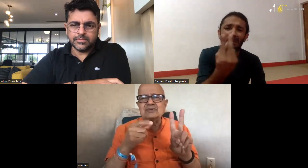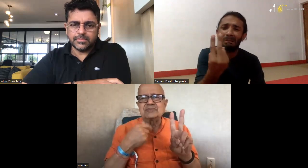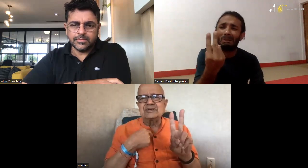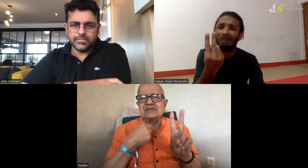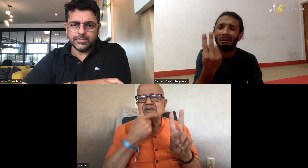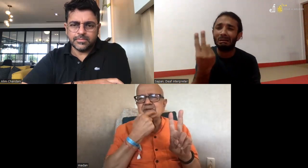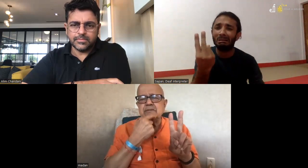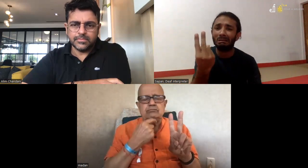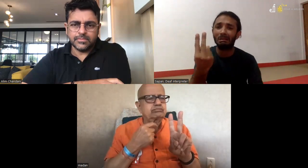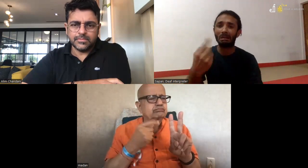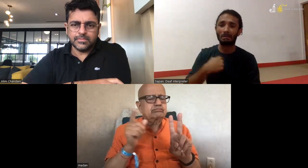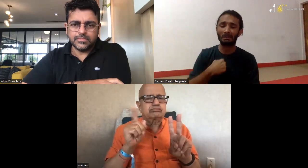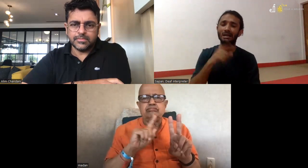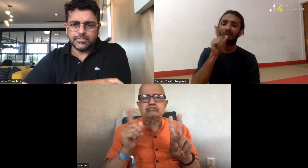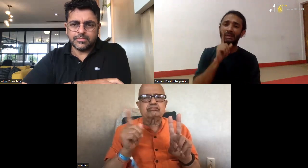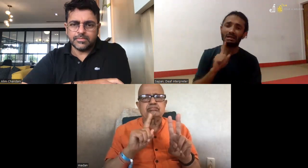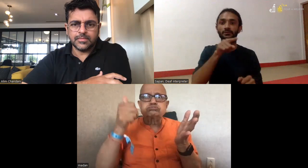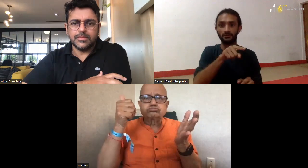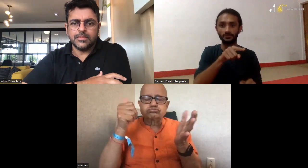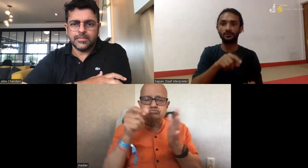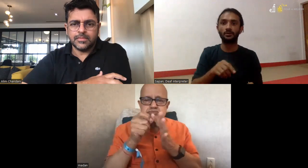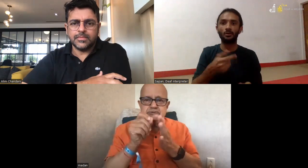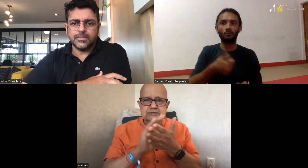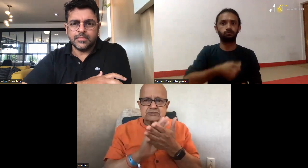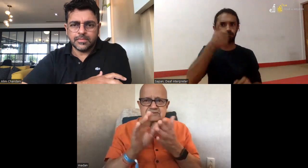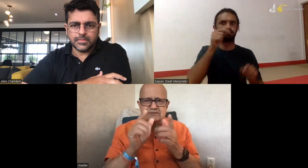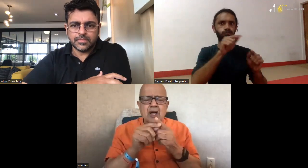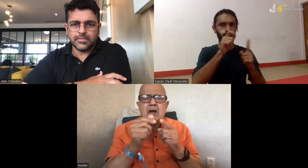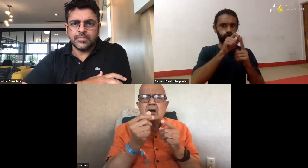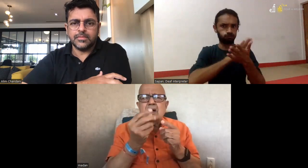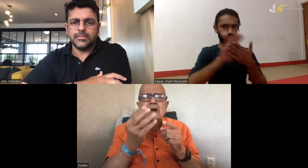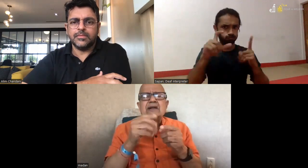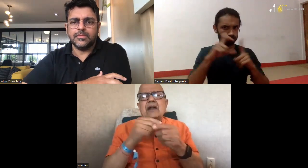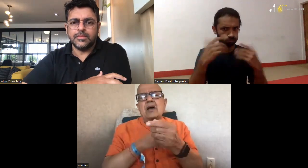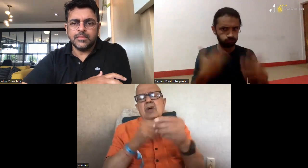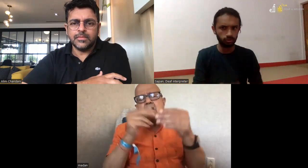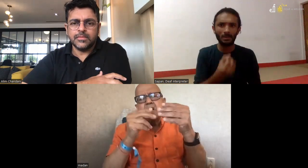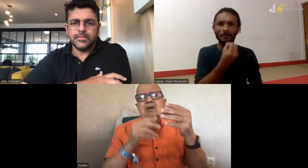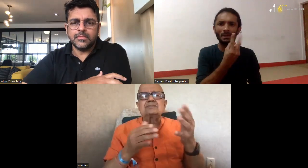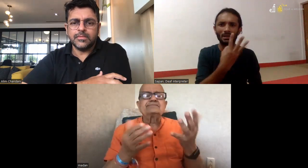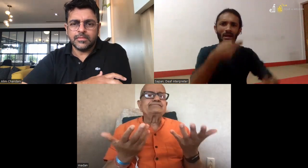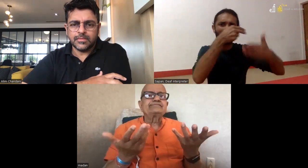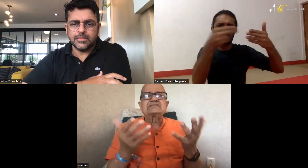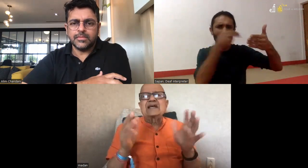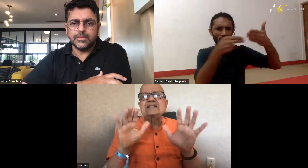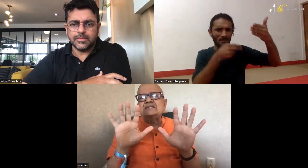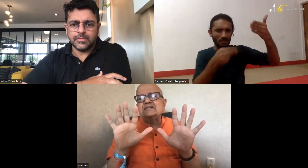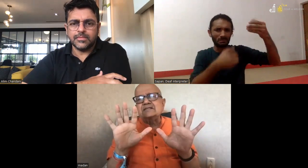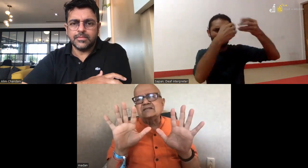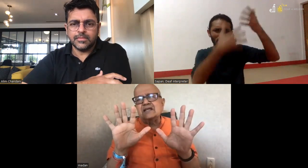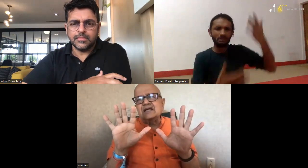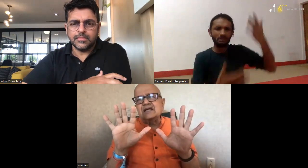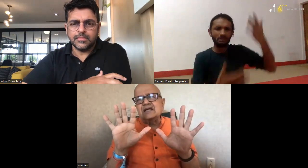So, that kind of acceptance has also got through. However, when a deaf teacher comes in the room and the deaf kids